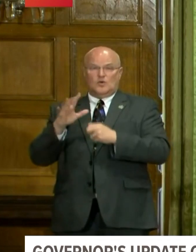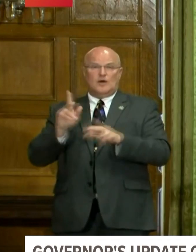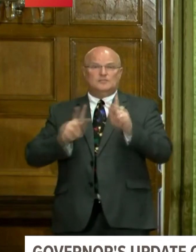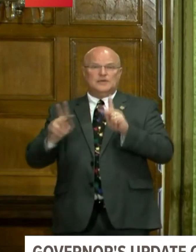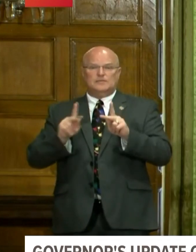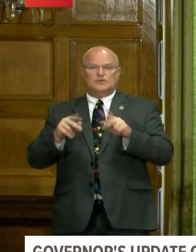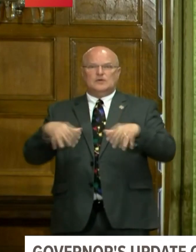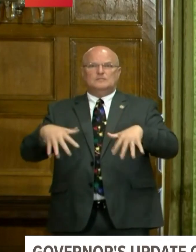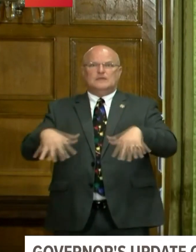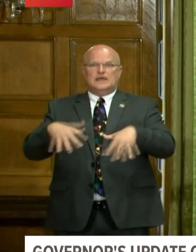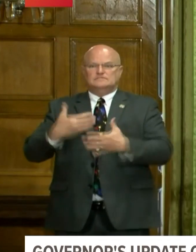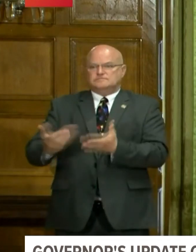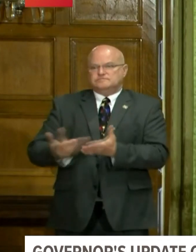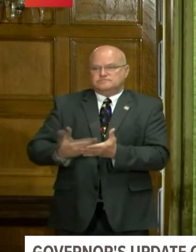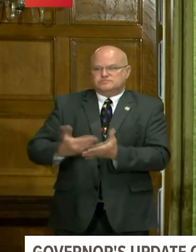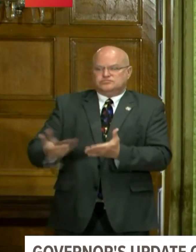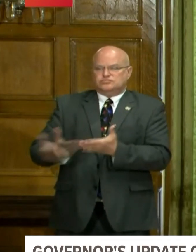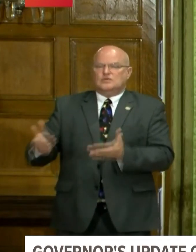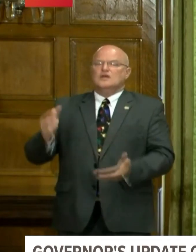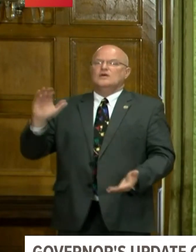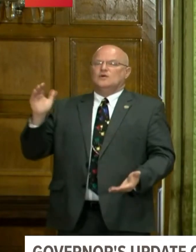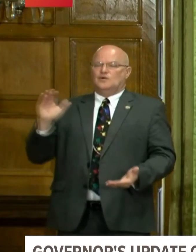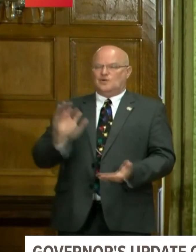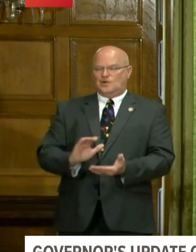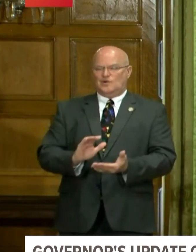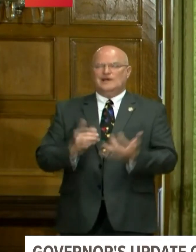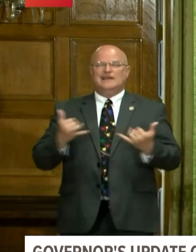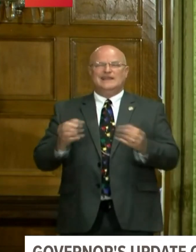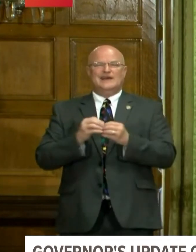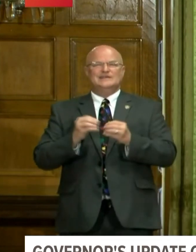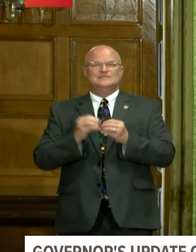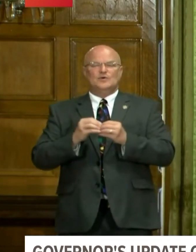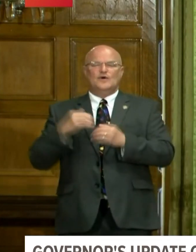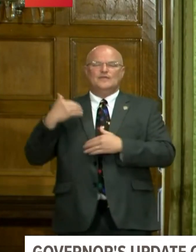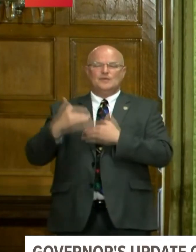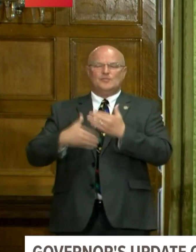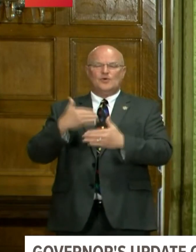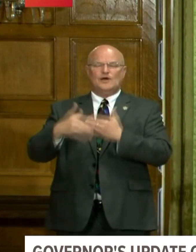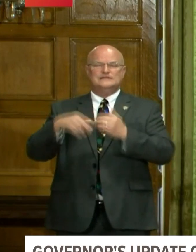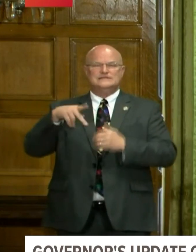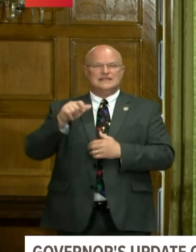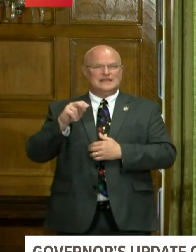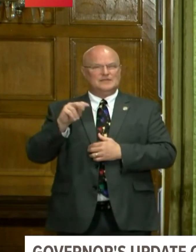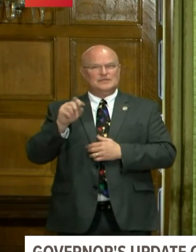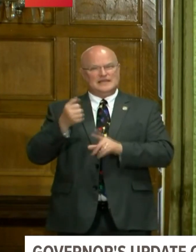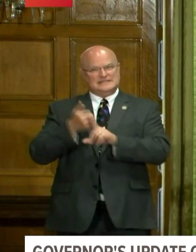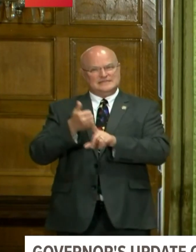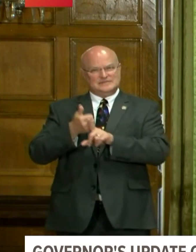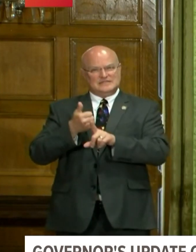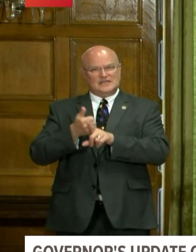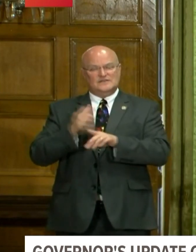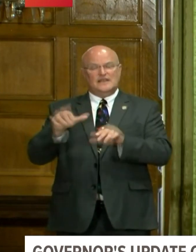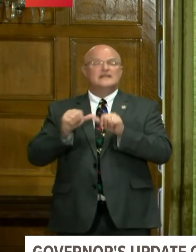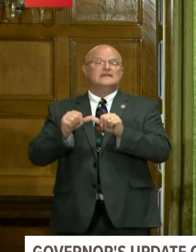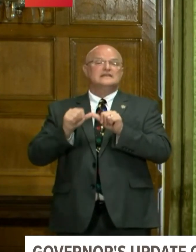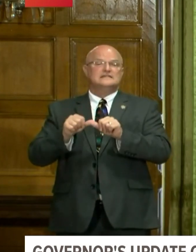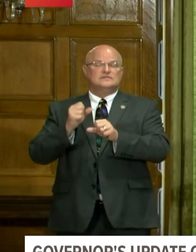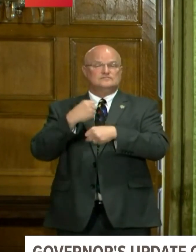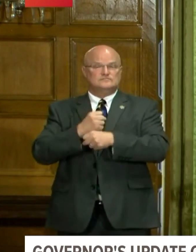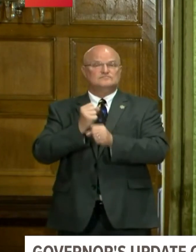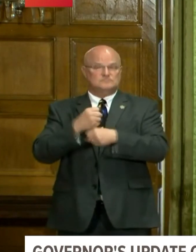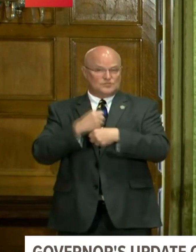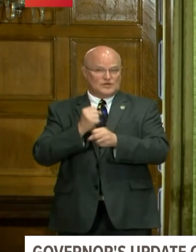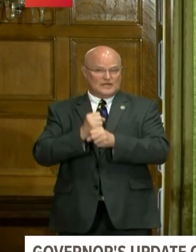doing panic buying. That has subsided, and now it's a little bit more of the processing plants itself and their continued